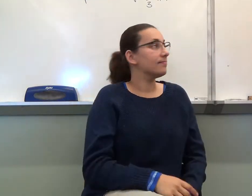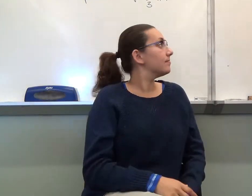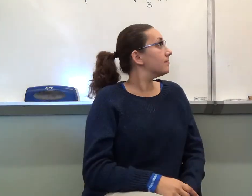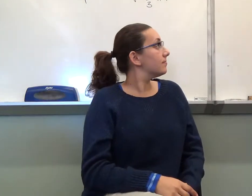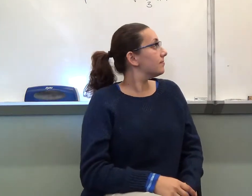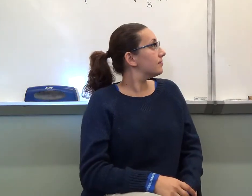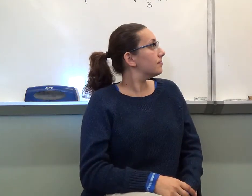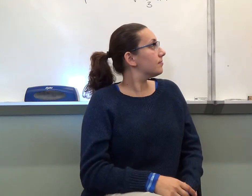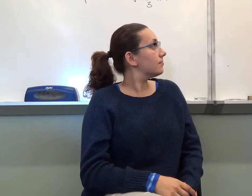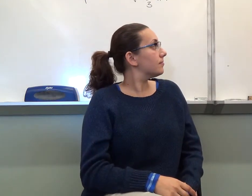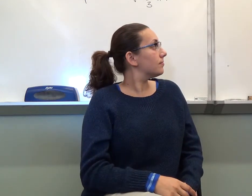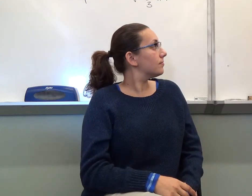Collect,